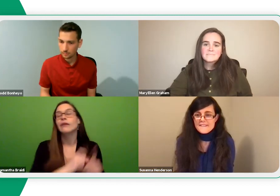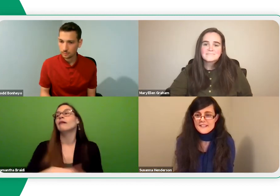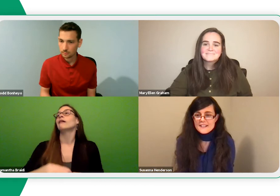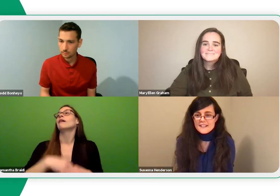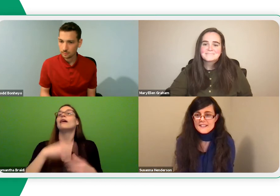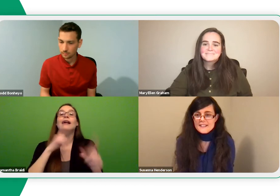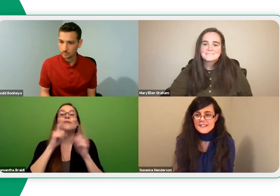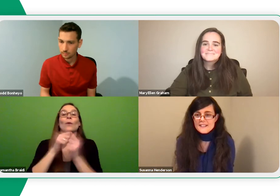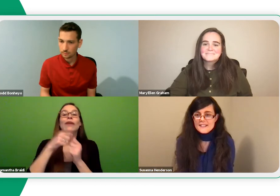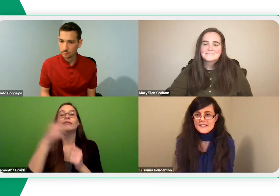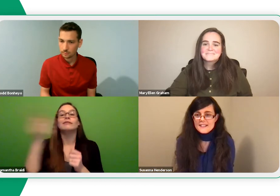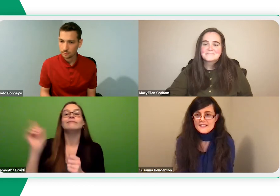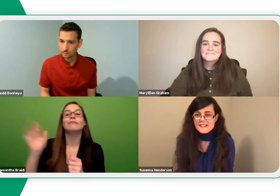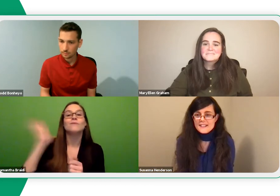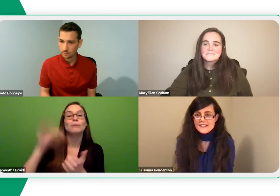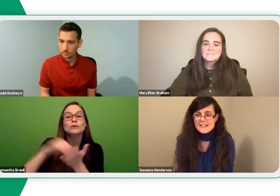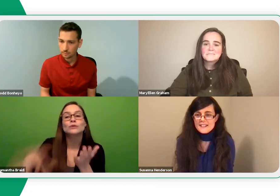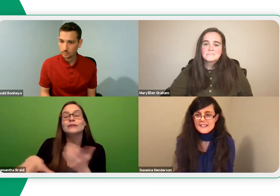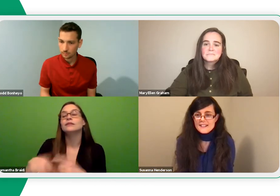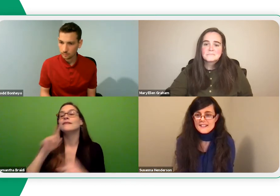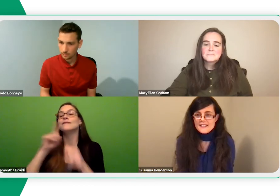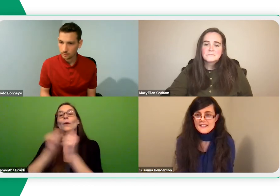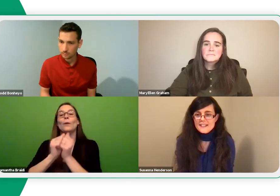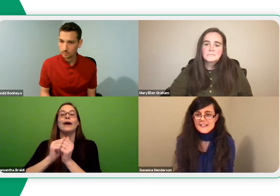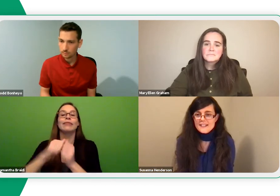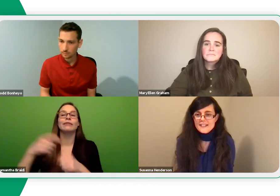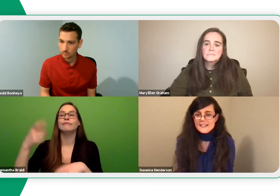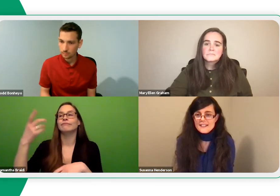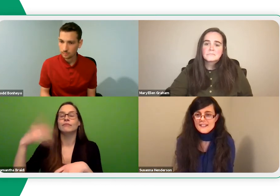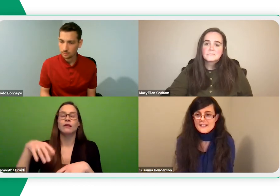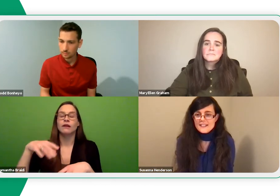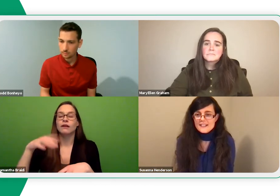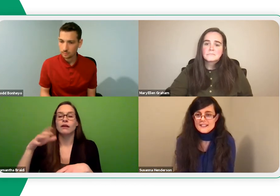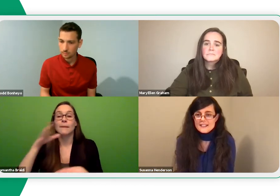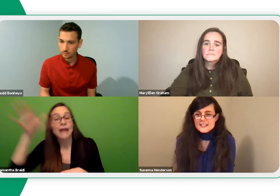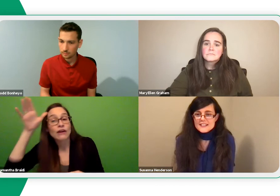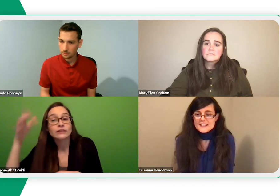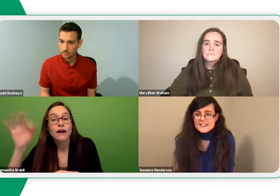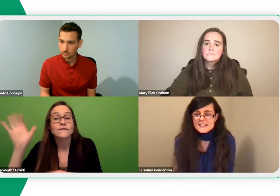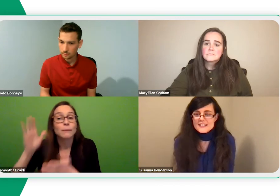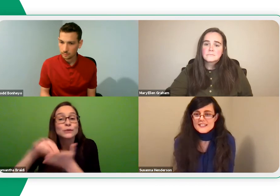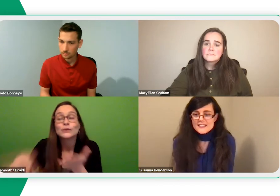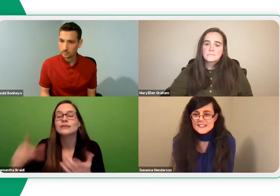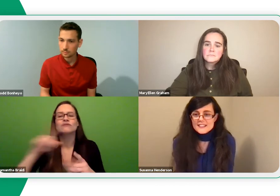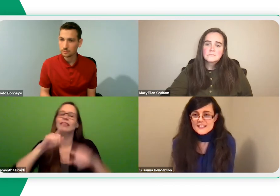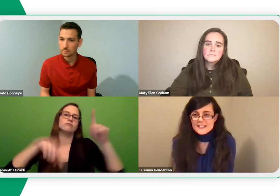students. I shadow them as a student myself. I also have conversations with former